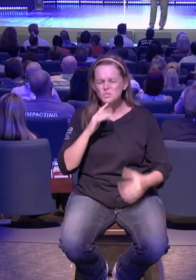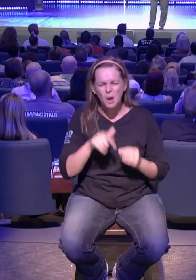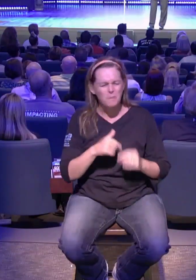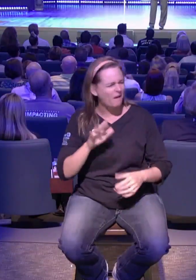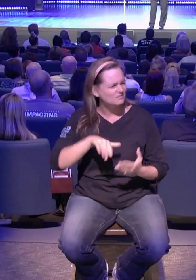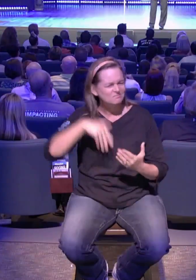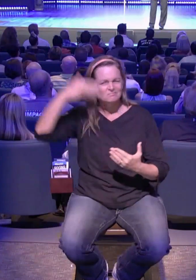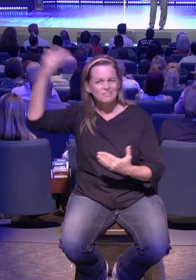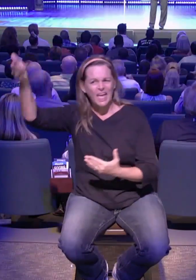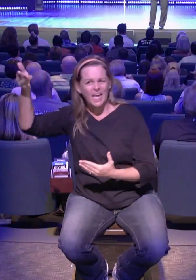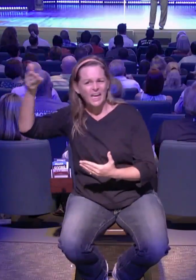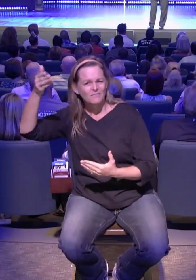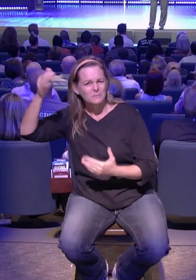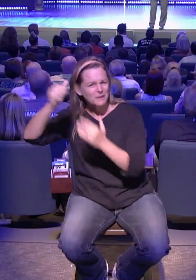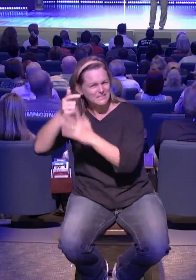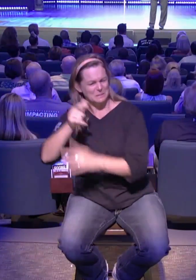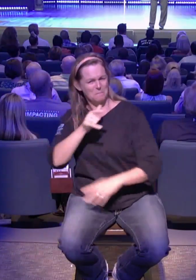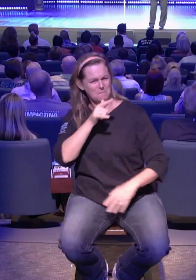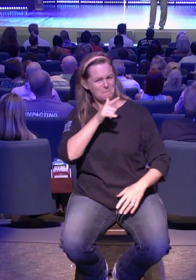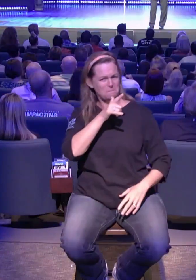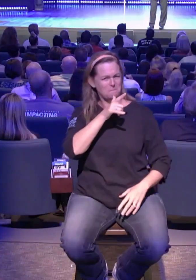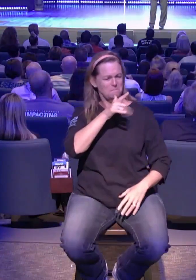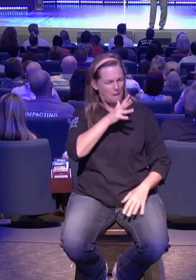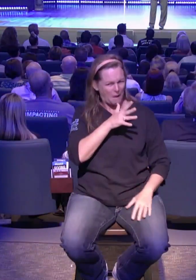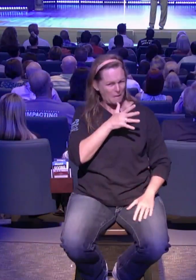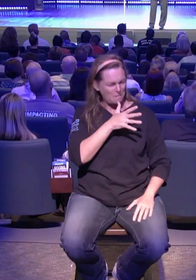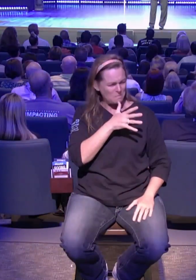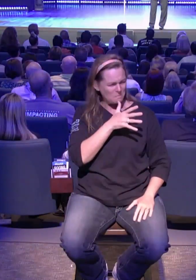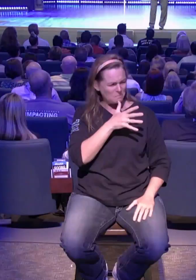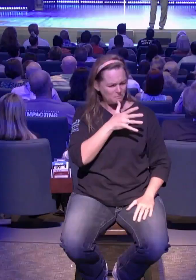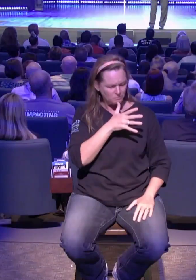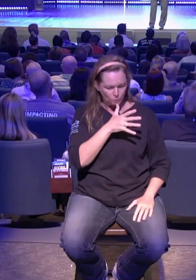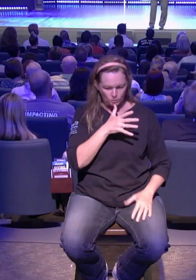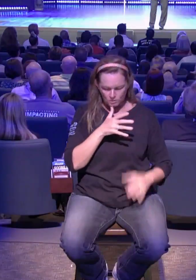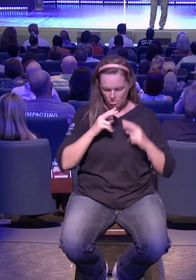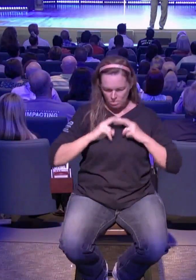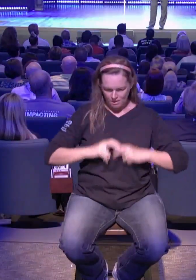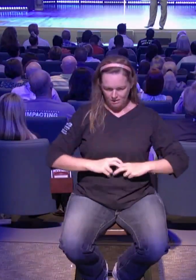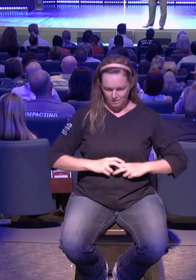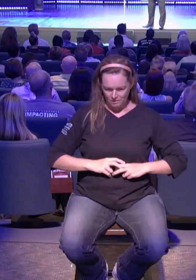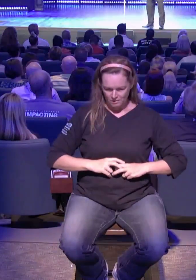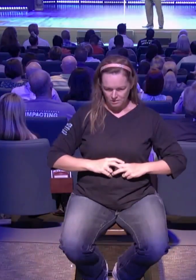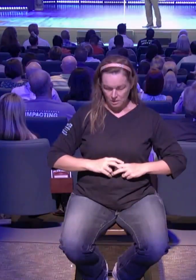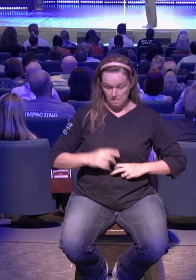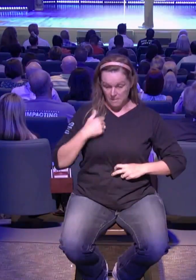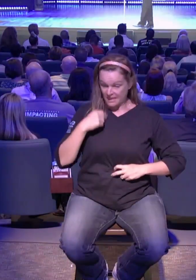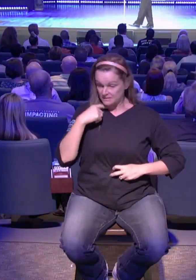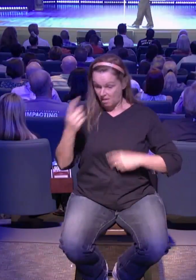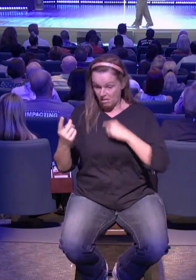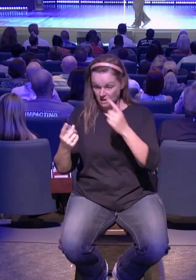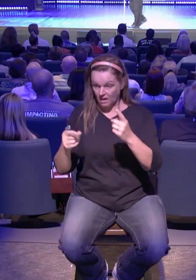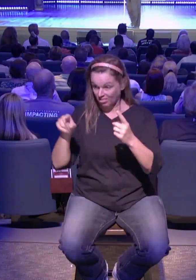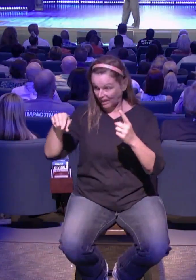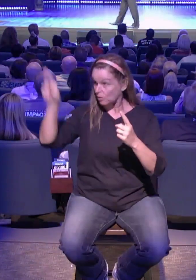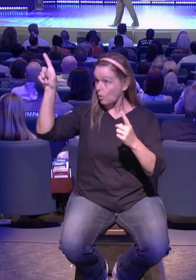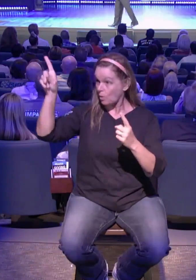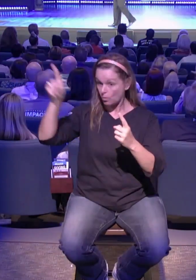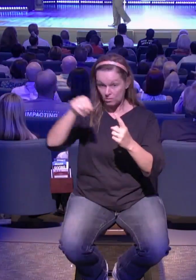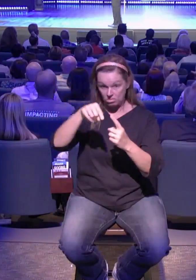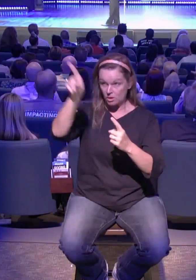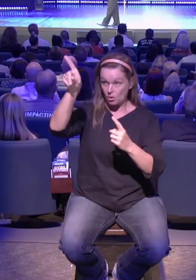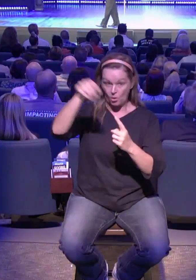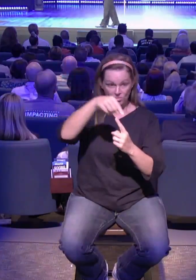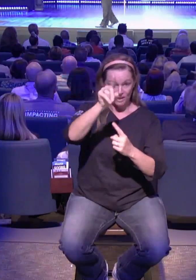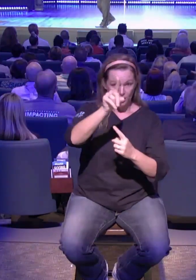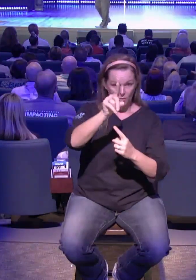heaven because of my testimony? And then what really got him was this. He